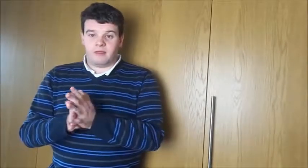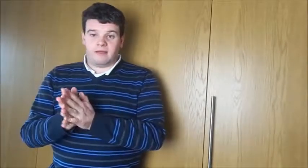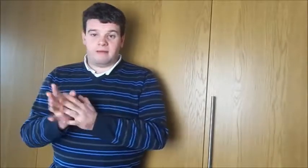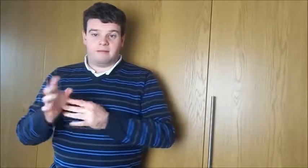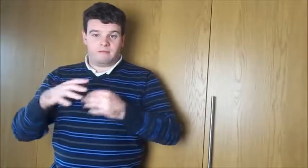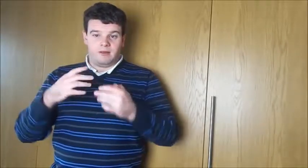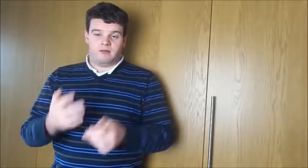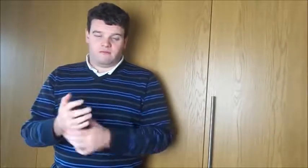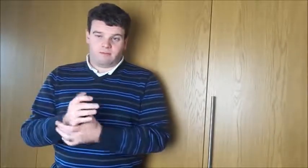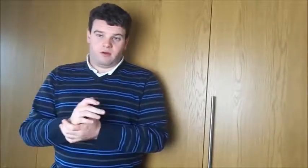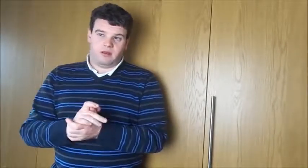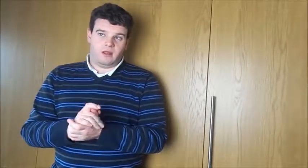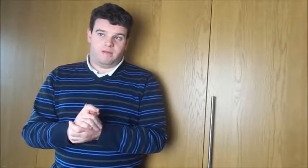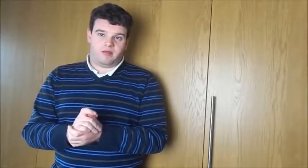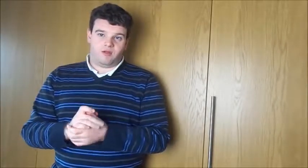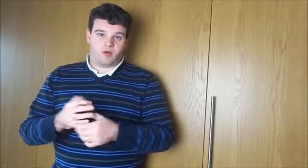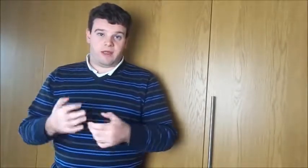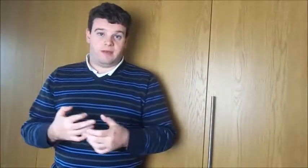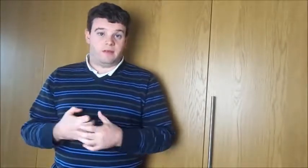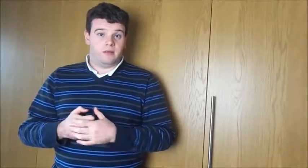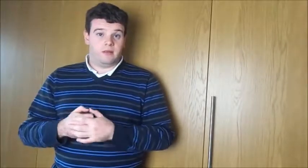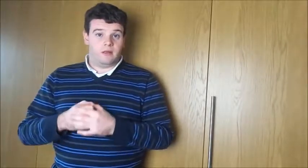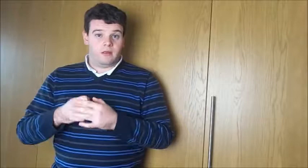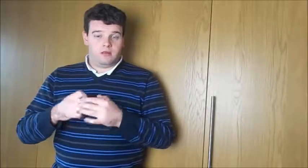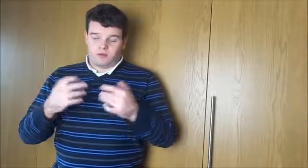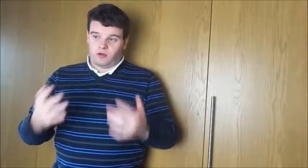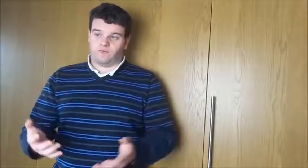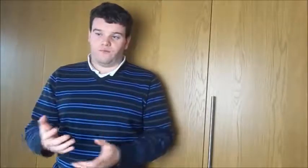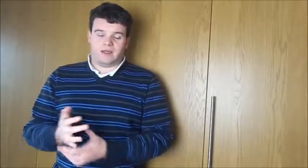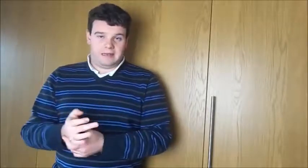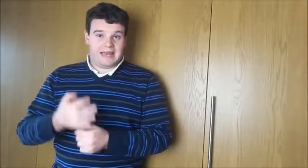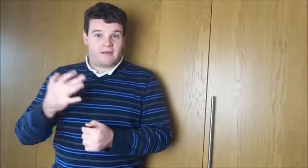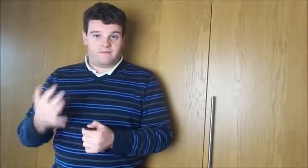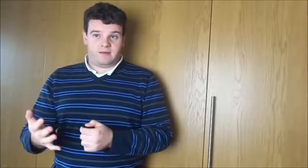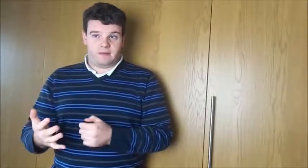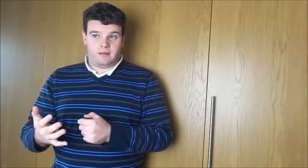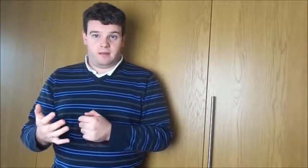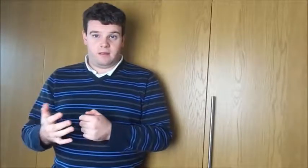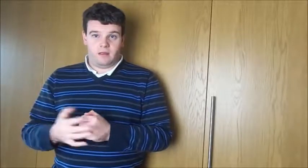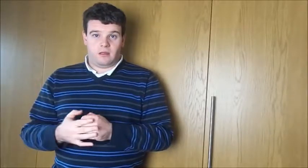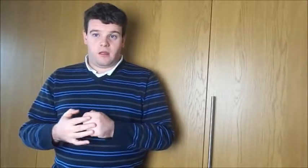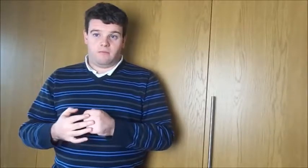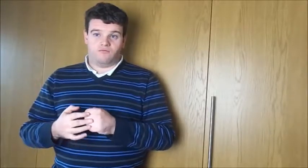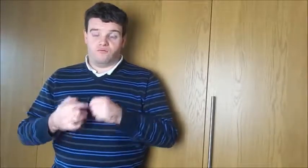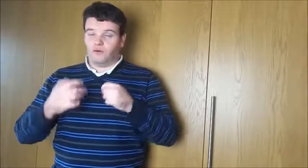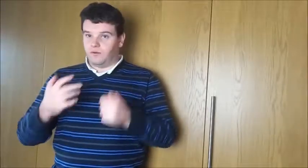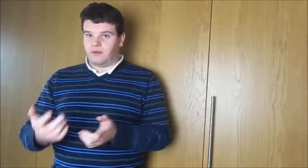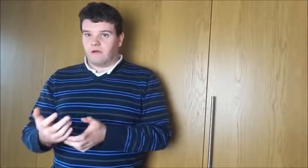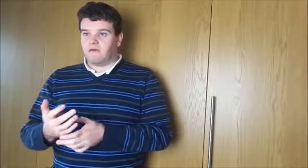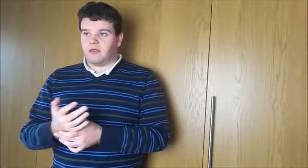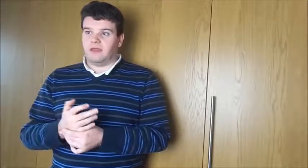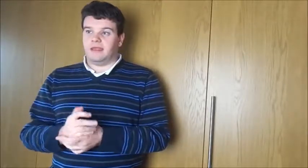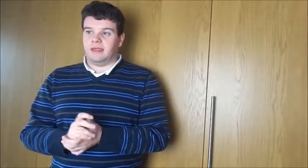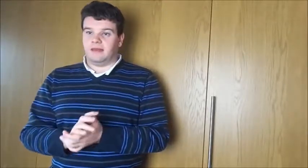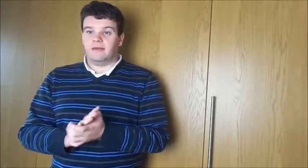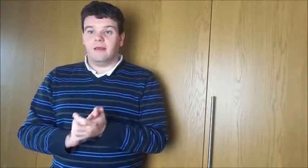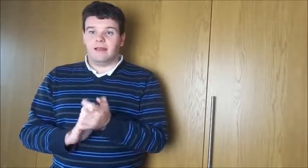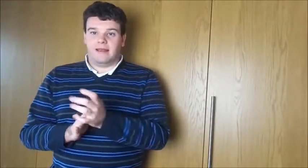that because of that point, Sir John Conroy had left royal service, and he had left